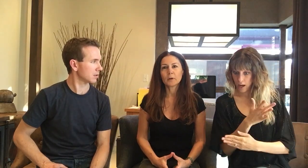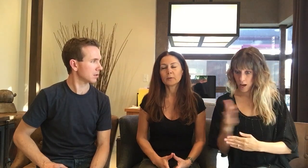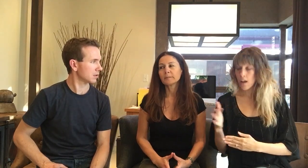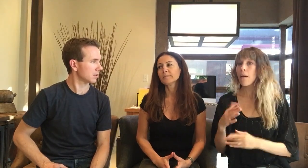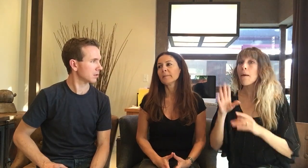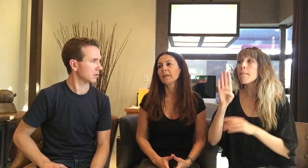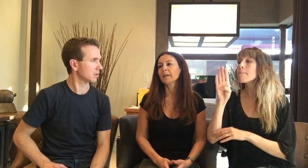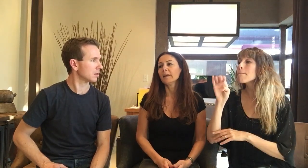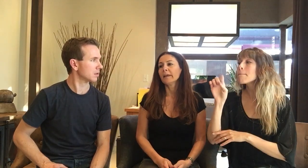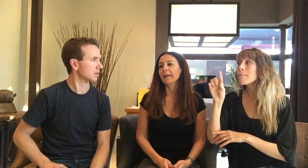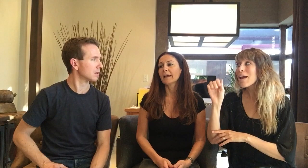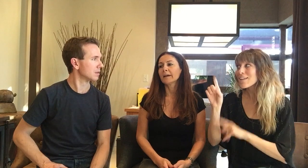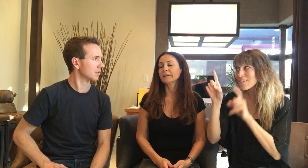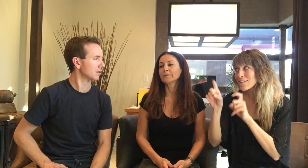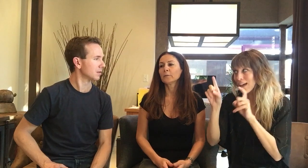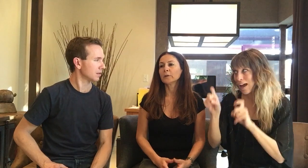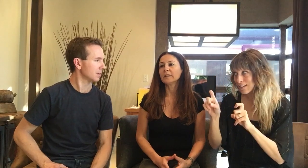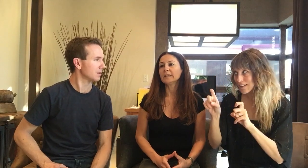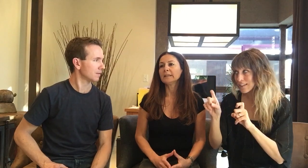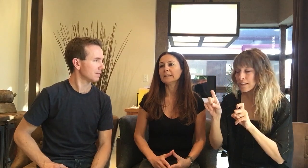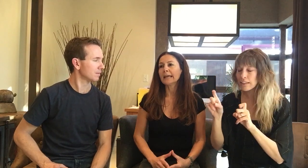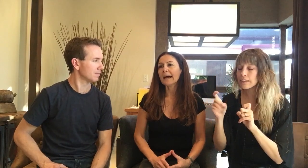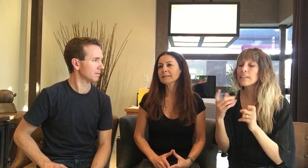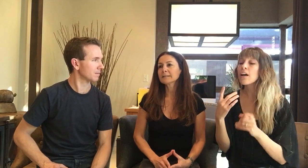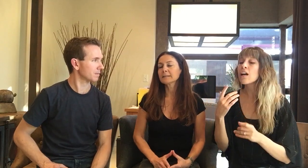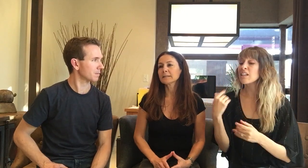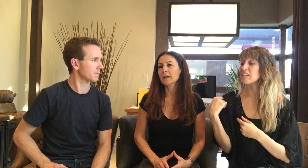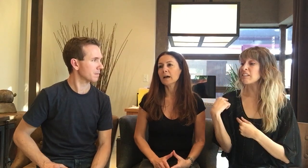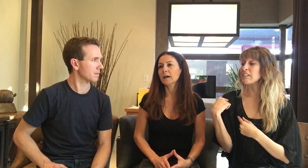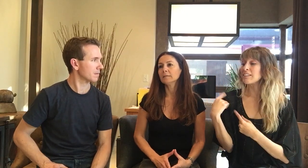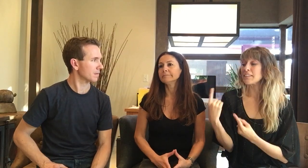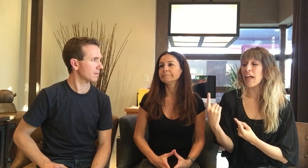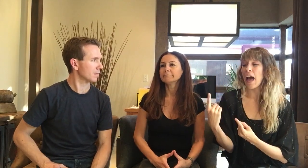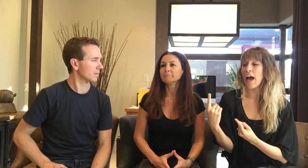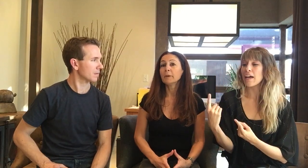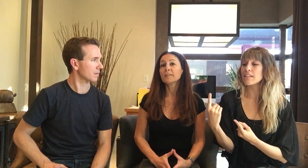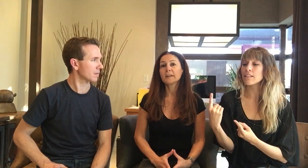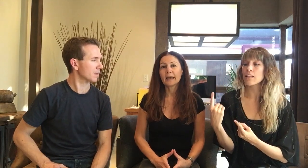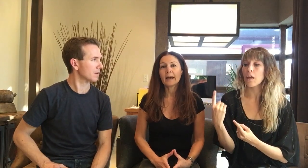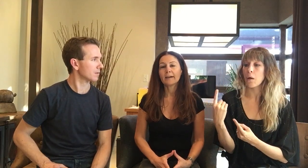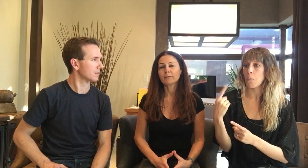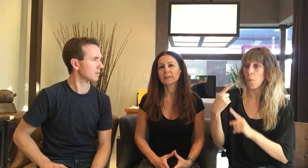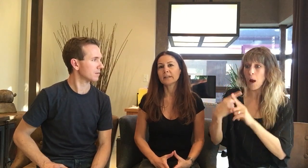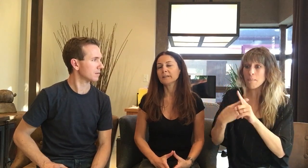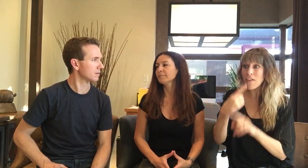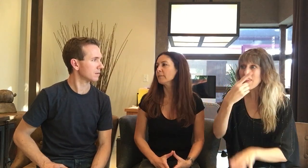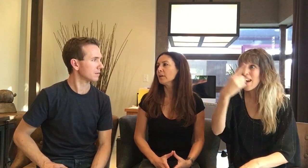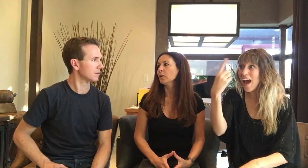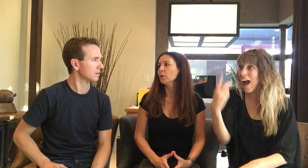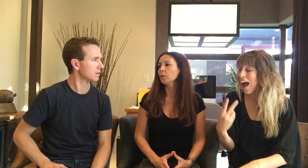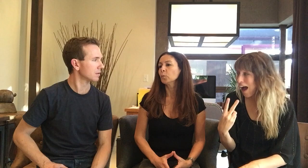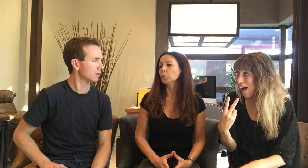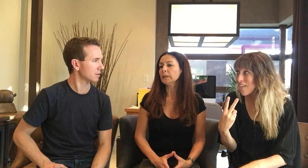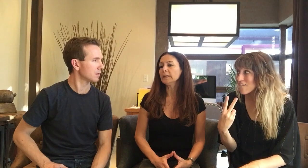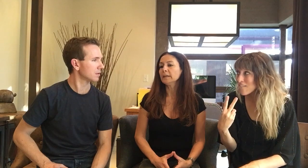mode. And for the last month and a half, really,